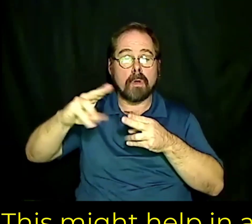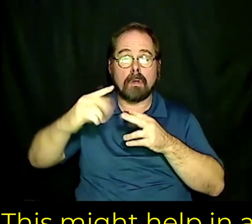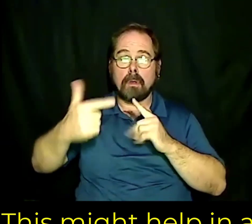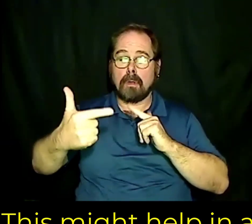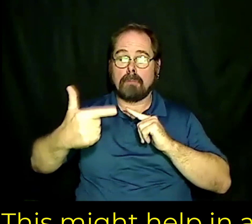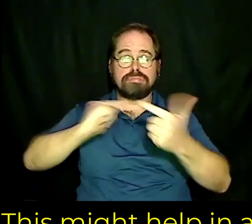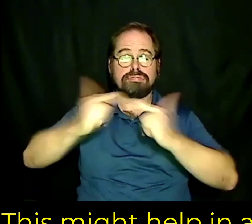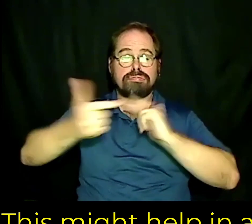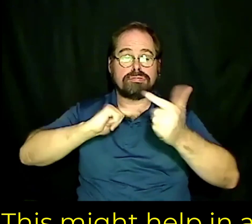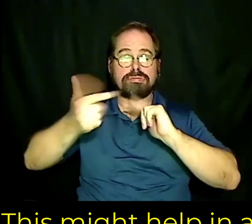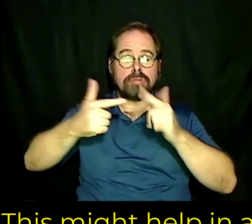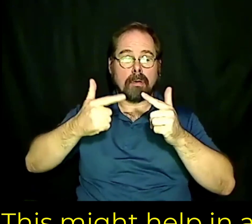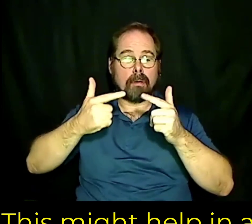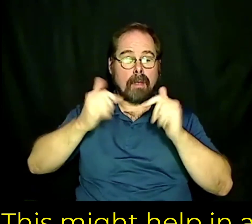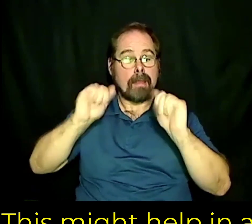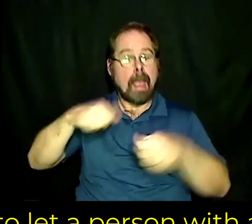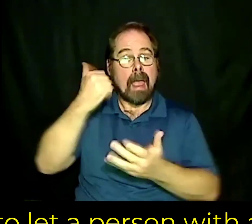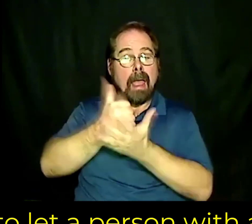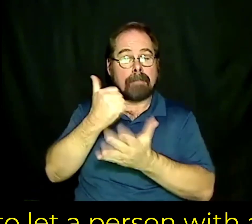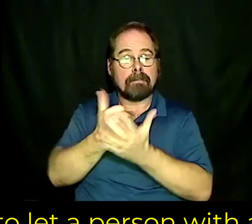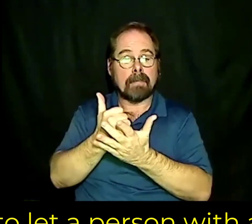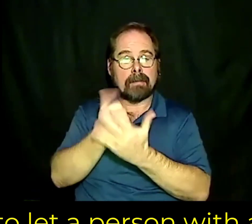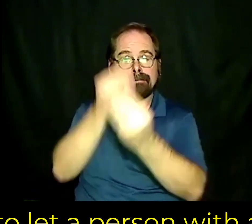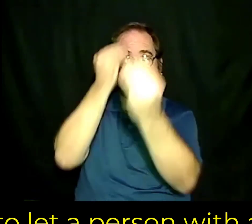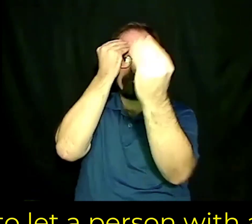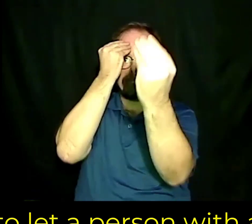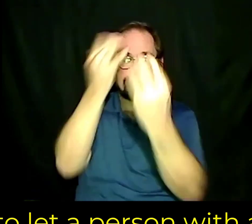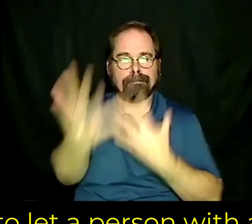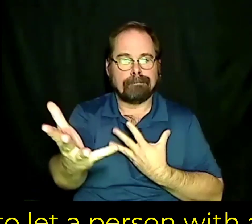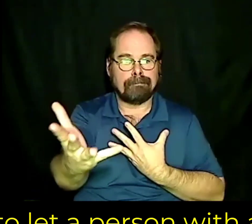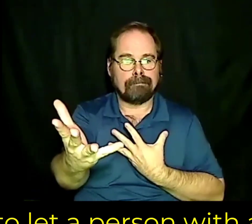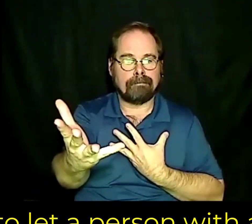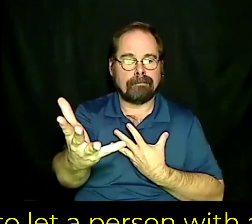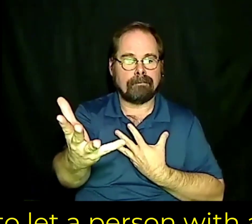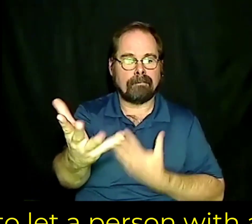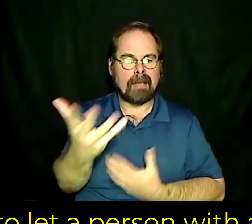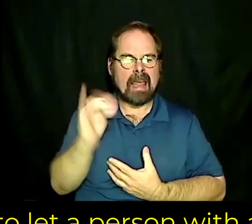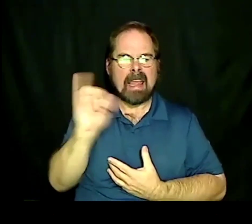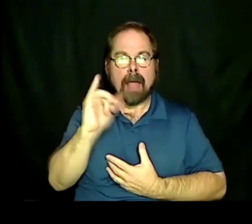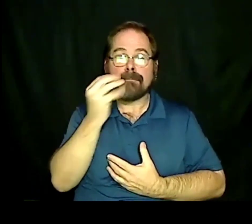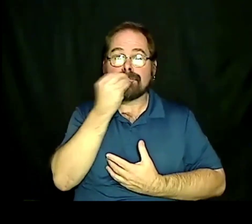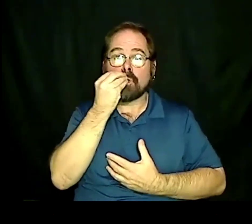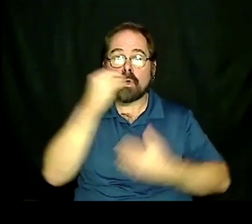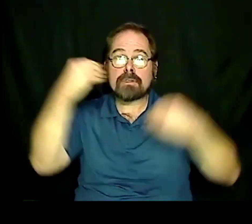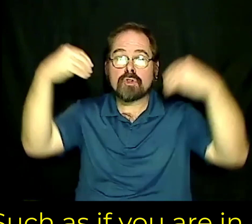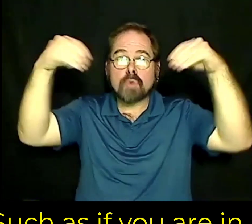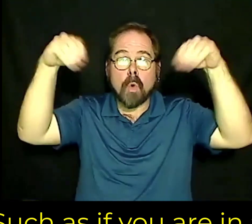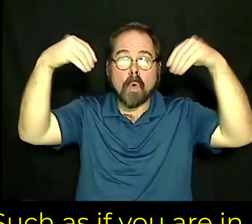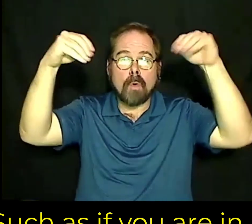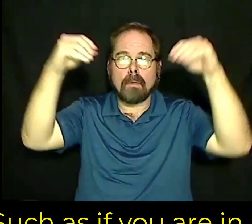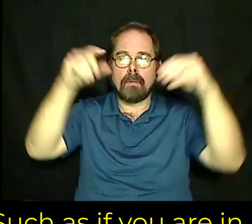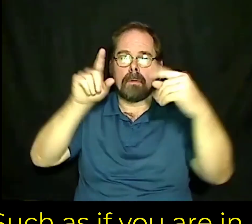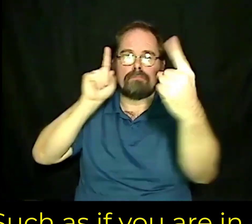For short interactions, this can help you relay information, such as if you're in a grocery